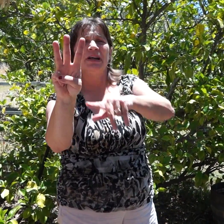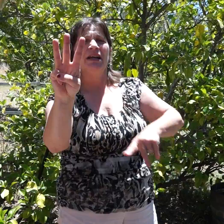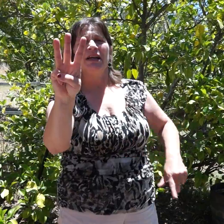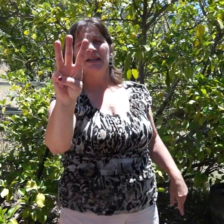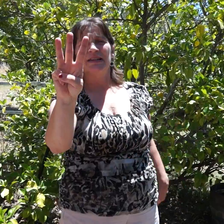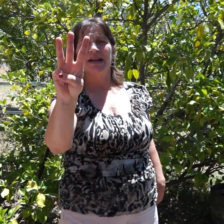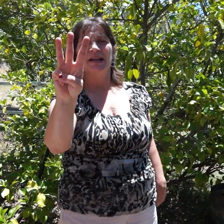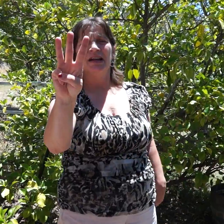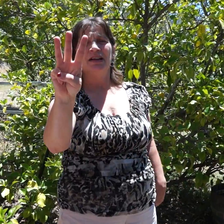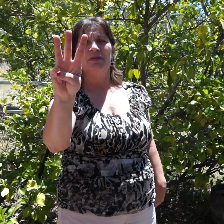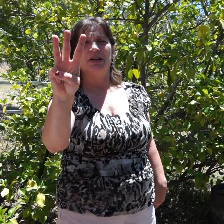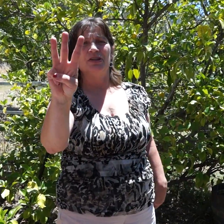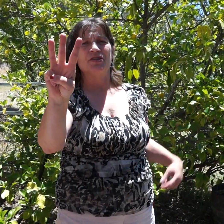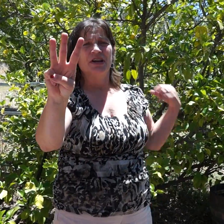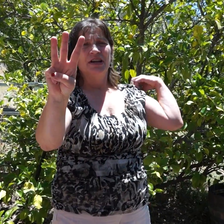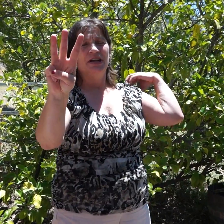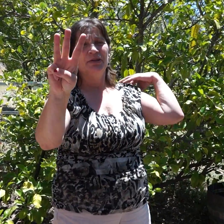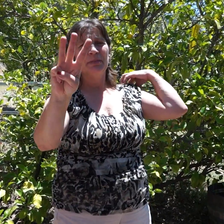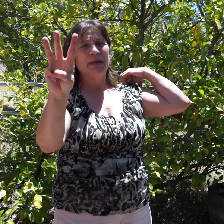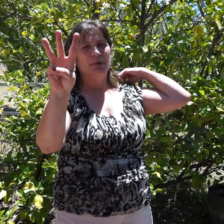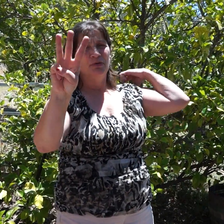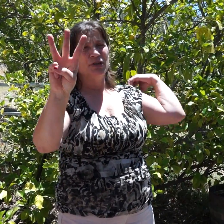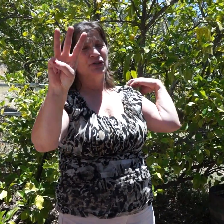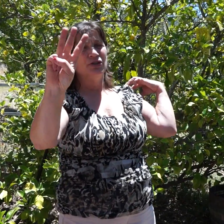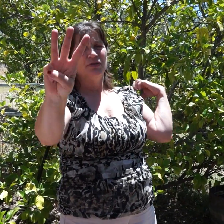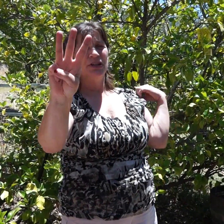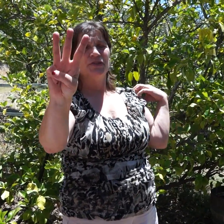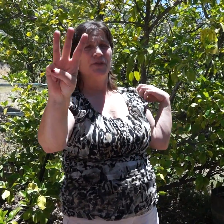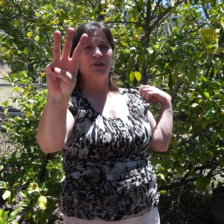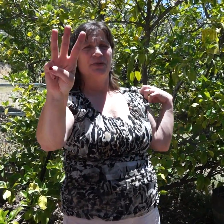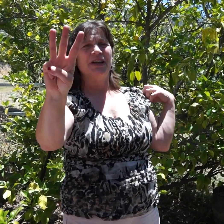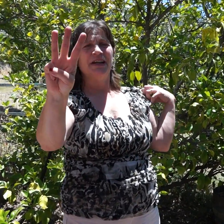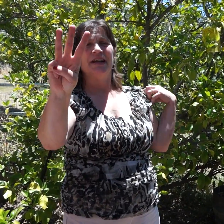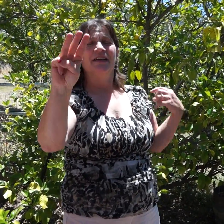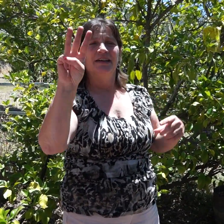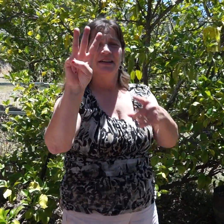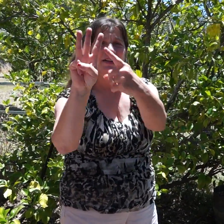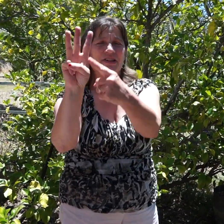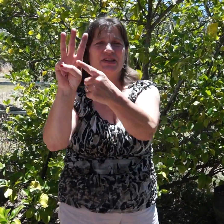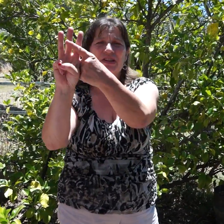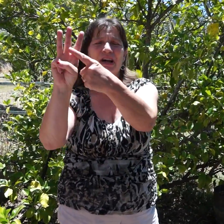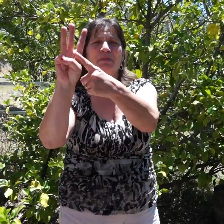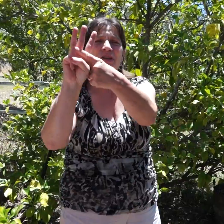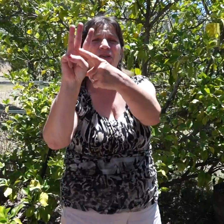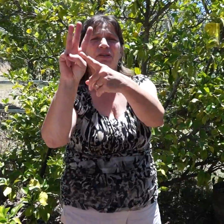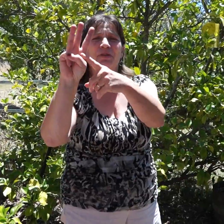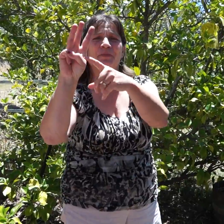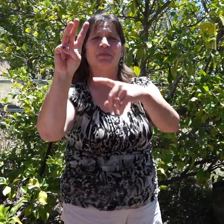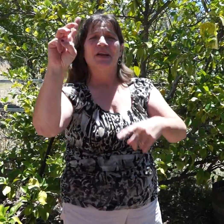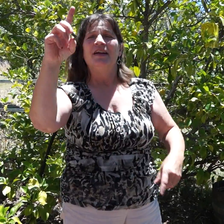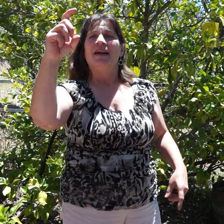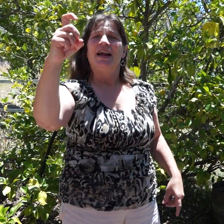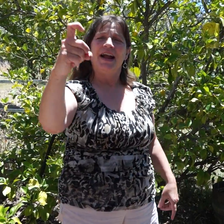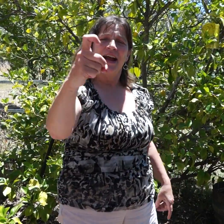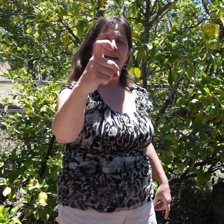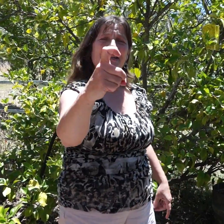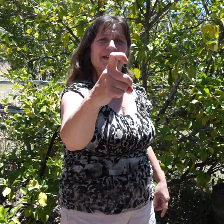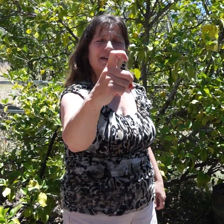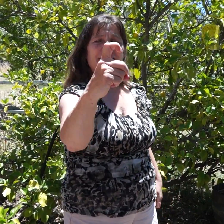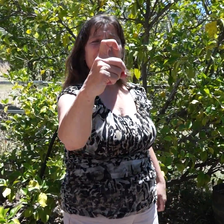3 in sign language. Hearing people want to do this for 3. This is W. X is a